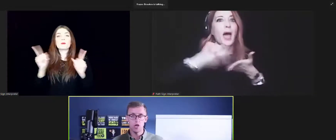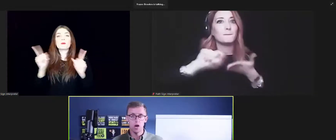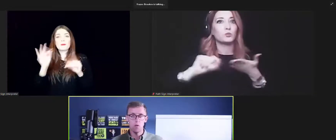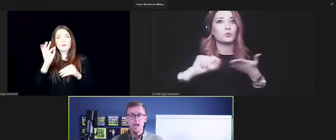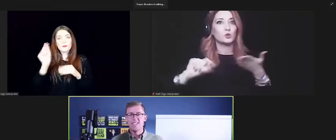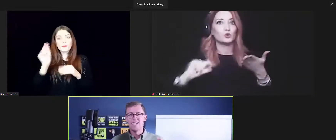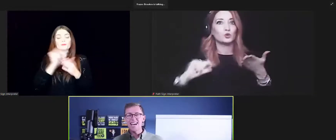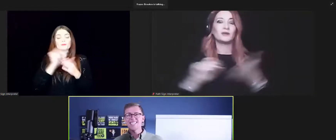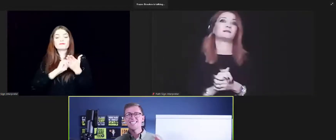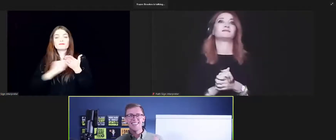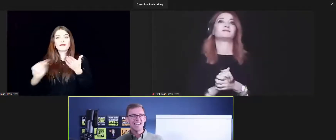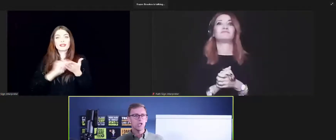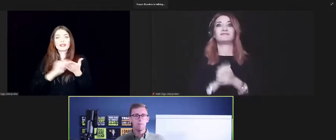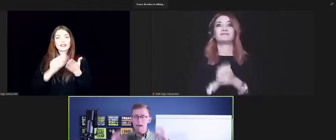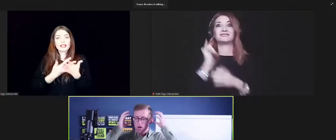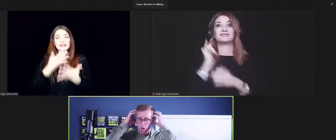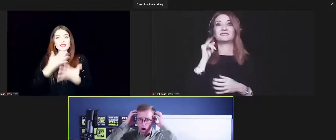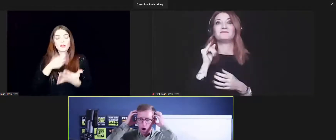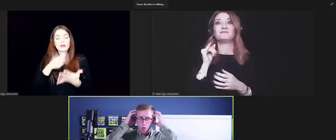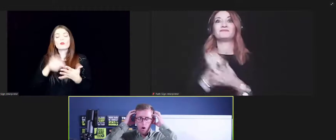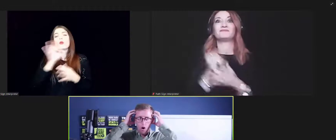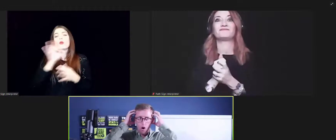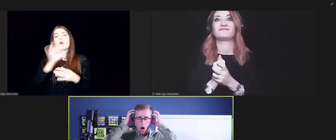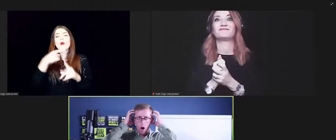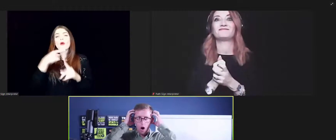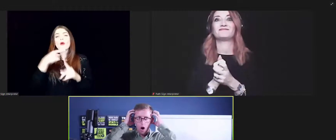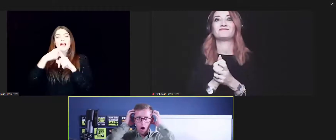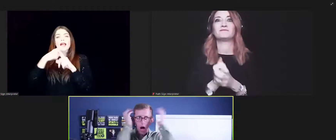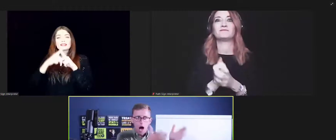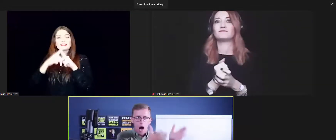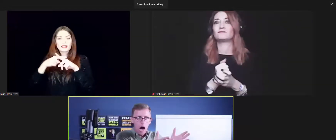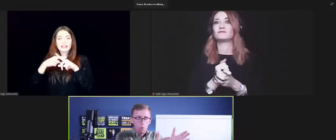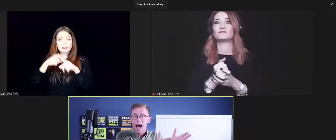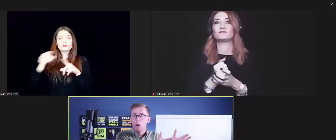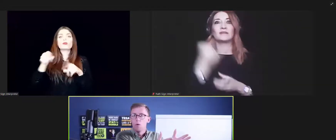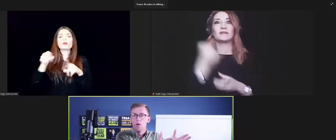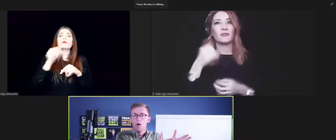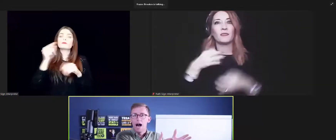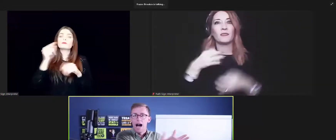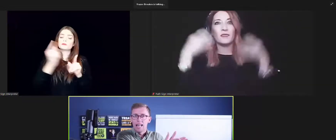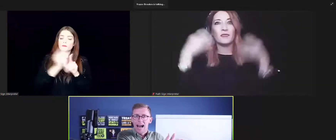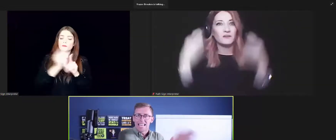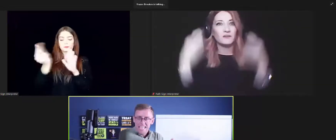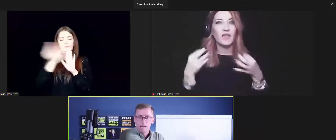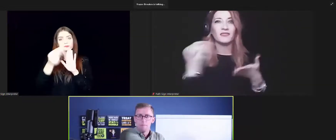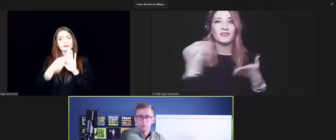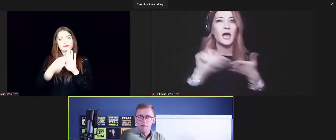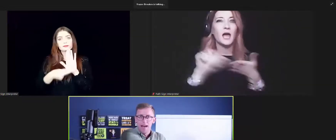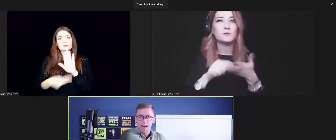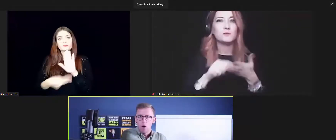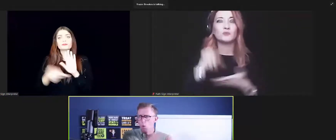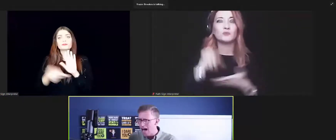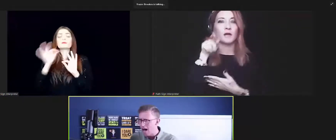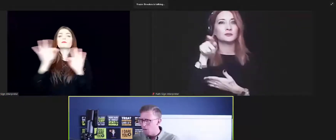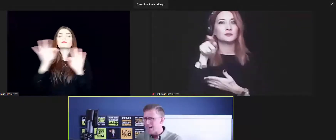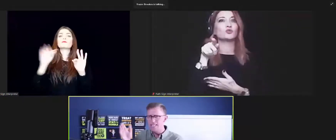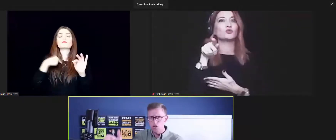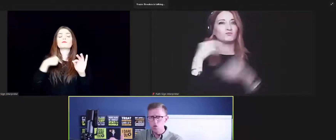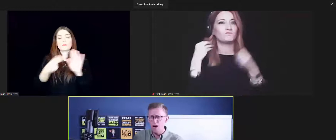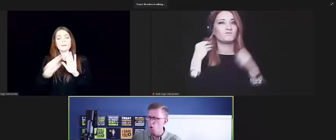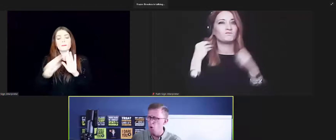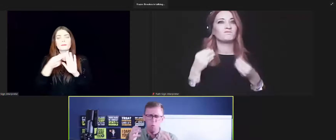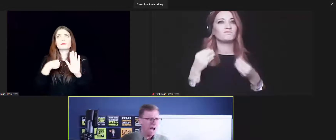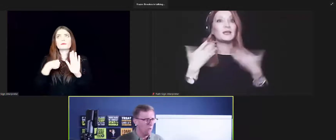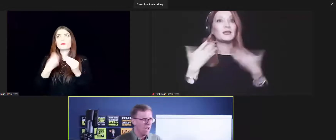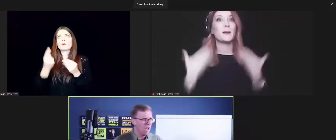you, next to the things that made you go, wow, I need to implement that, or wow, I need to do that,